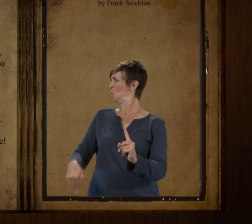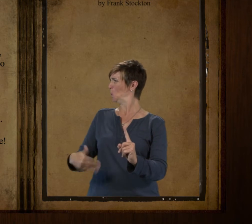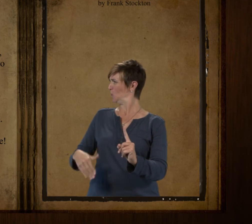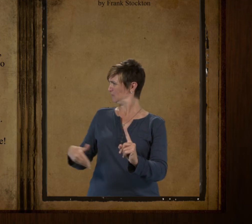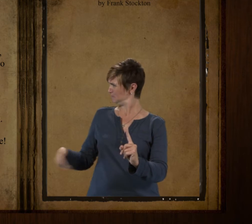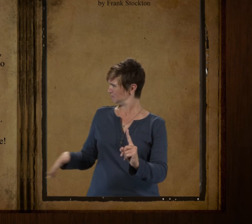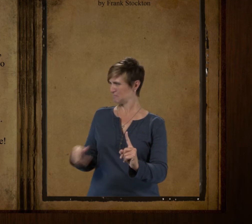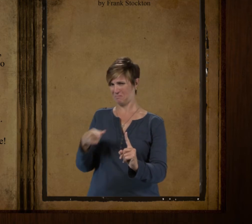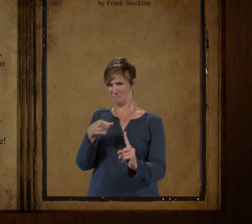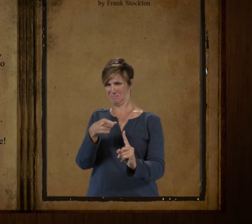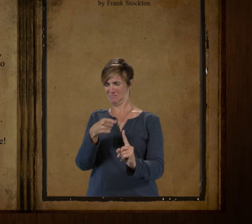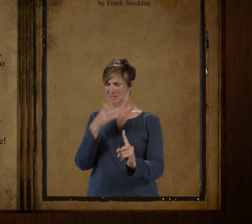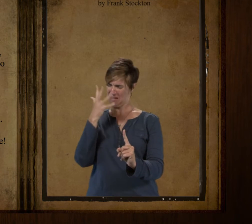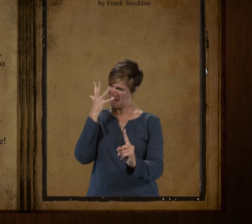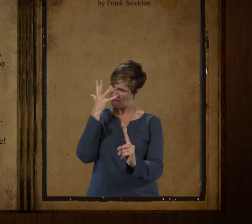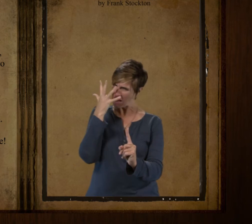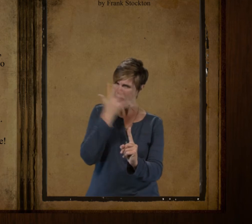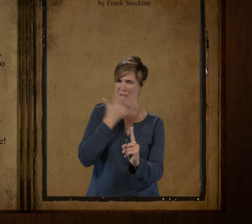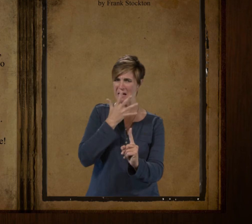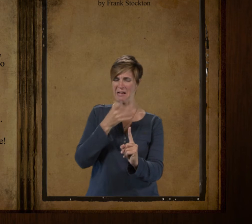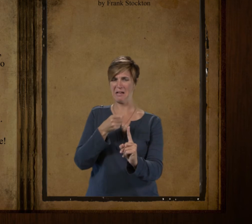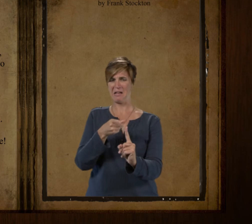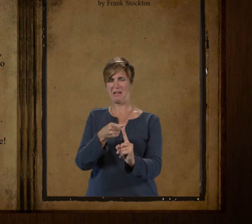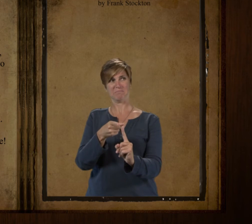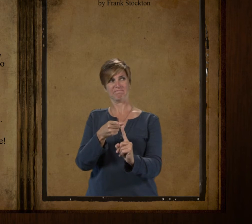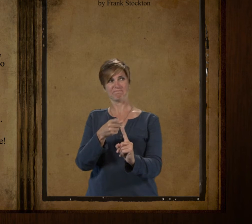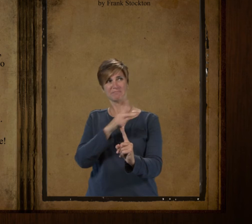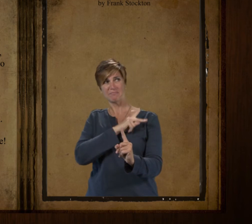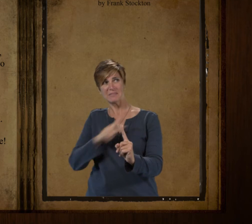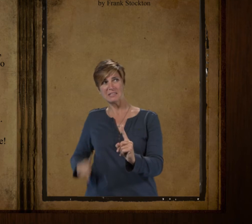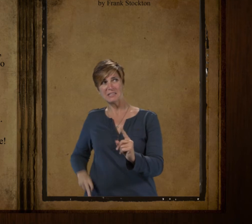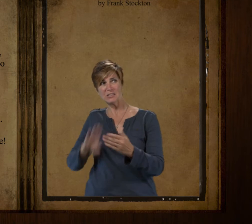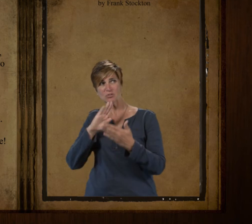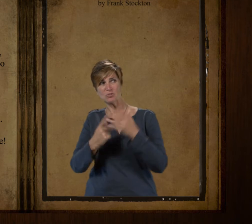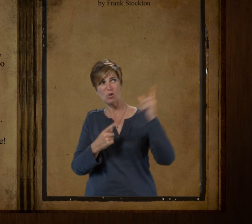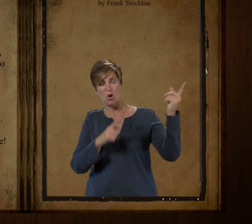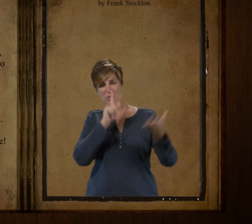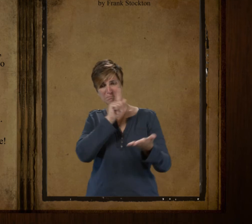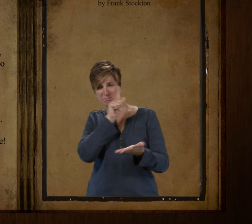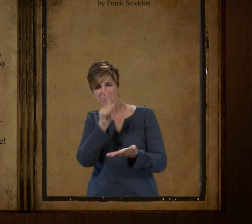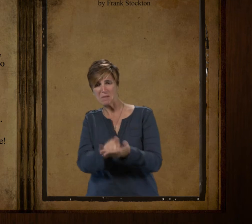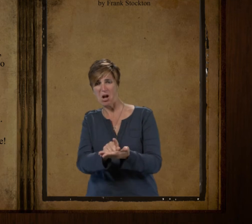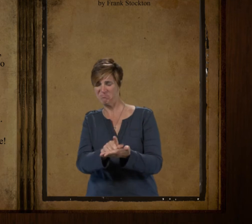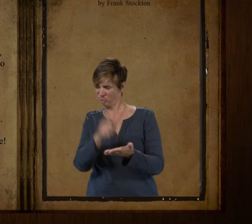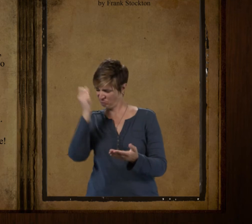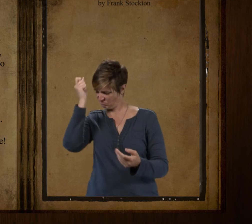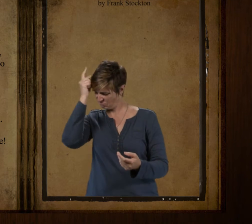princess loved him. What a terrible thing for him to be there.